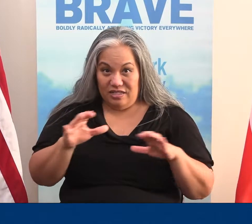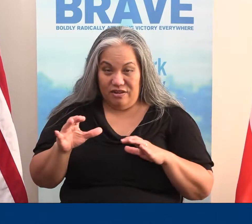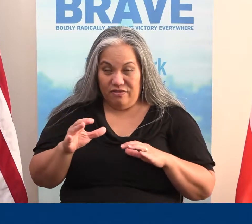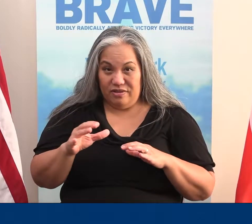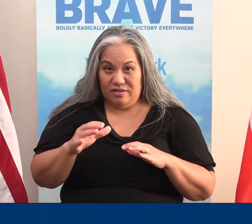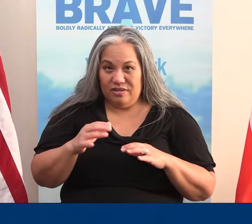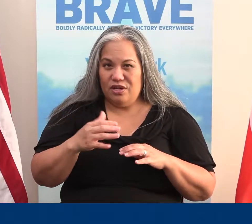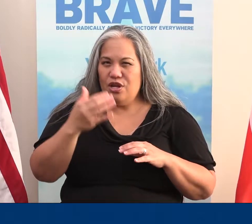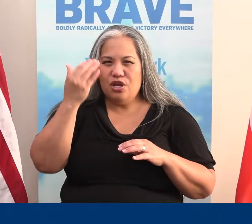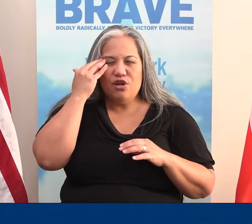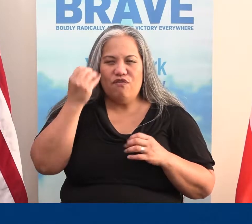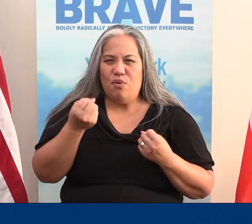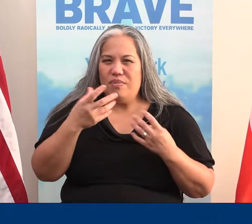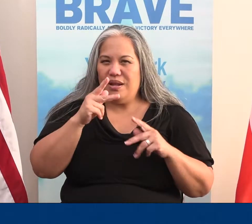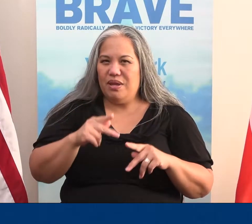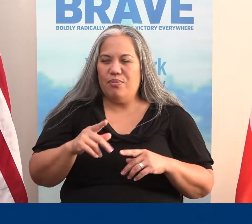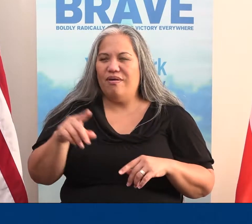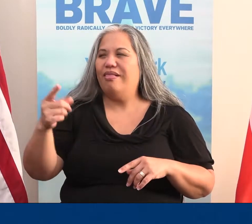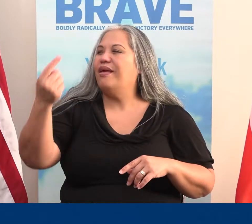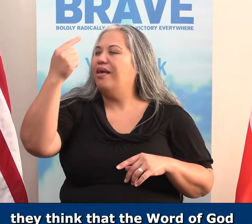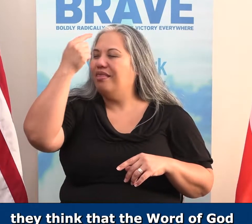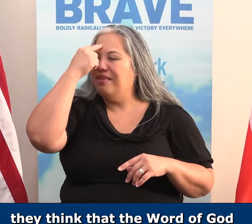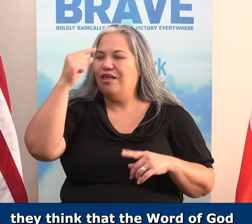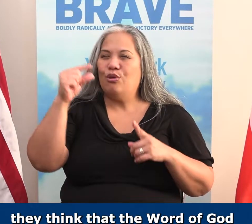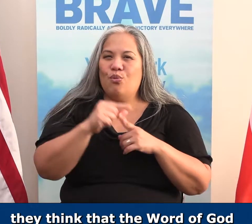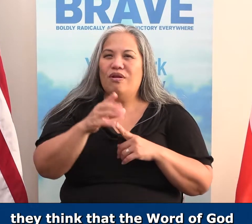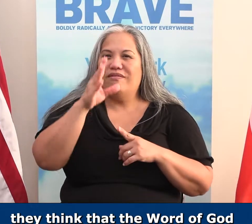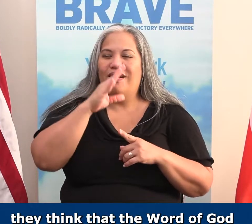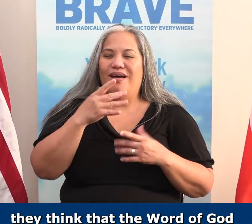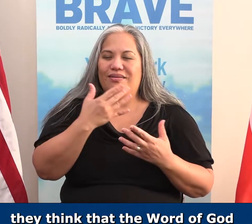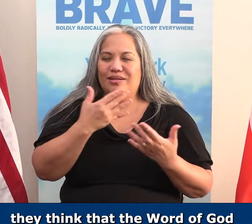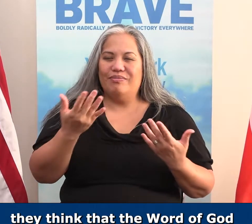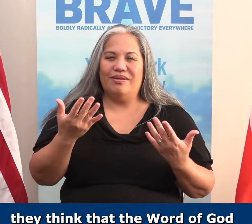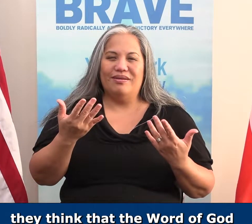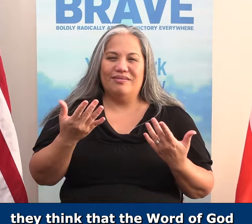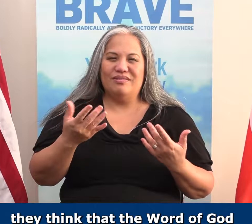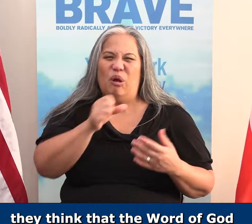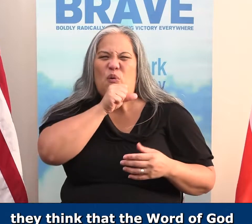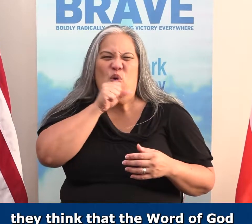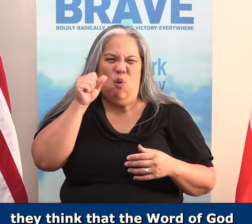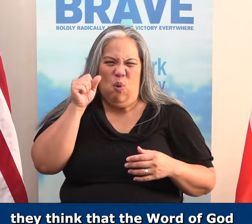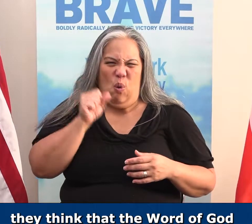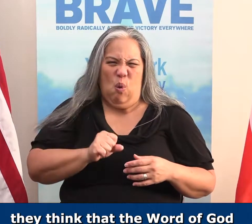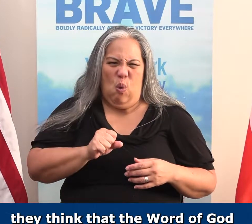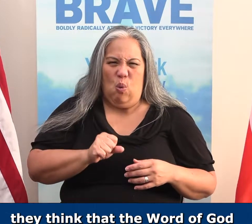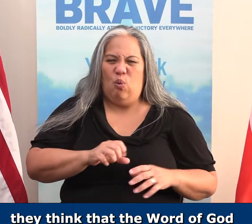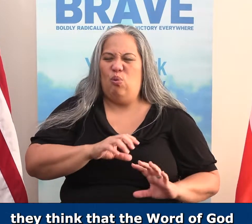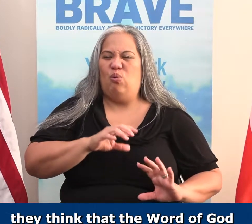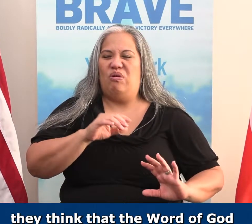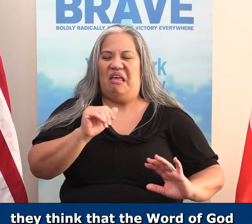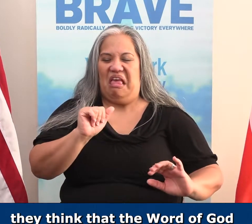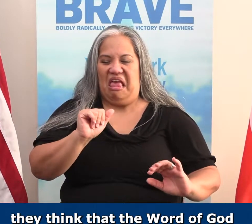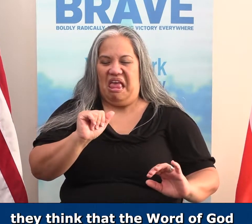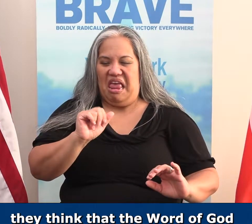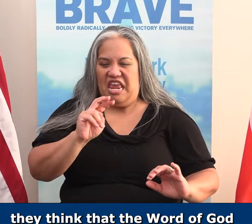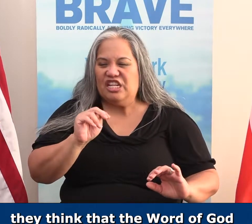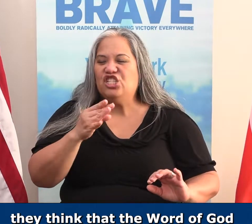active. You know, for a lot of people, they think that the Word of God is just some antiquated, ancient manuscript.